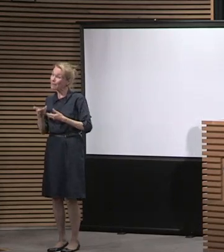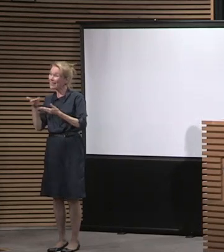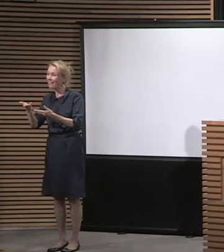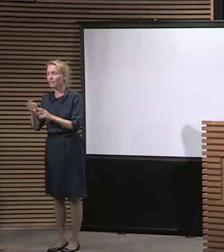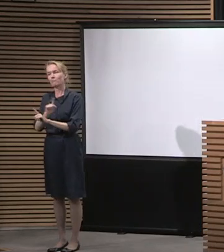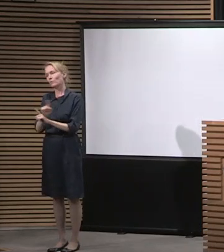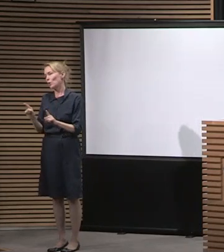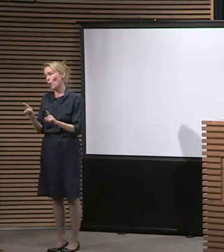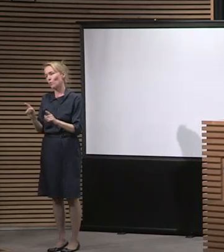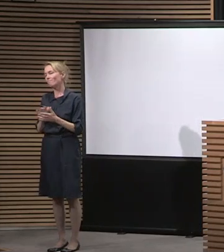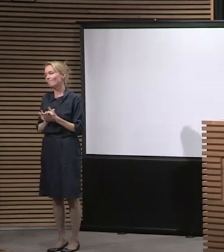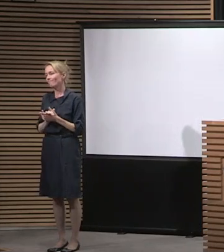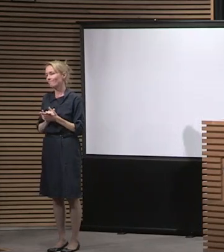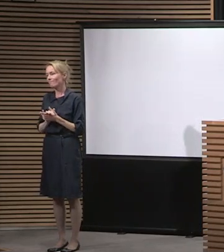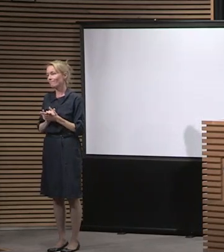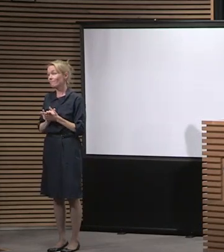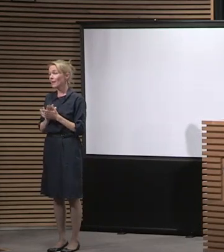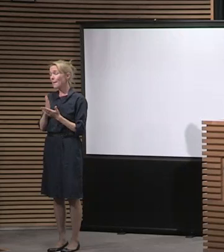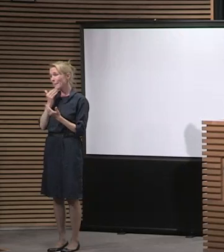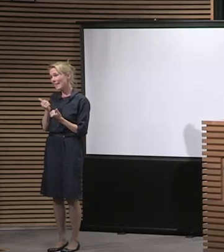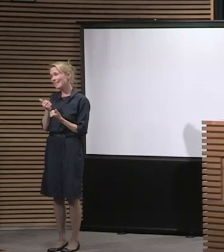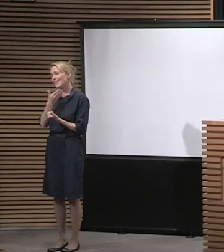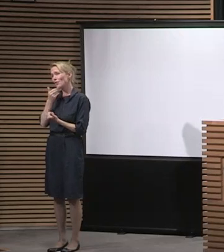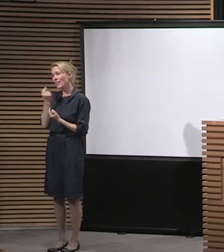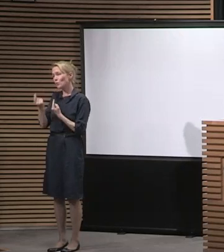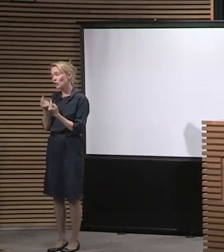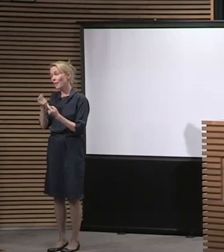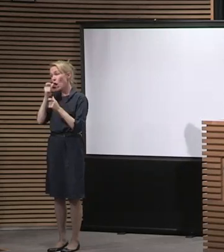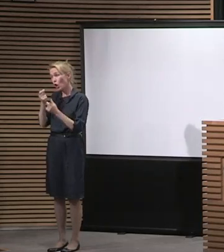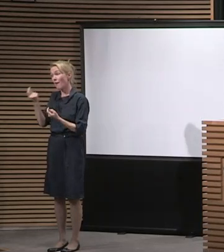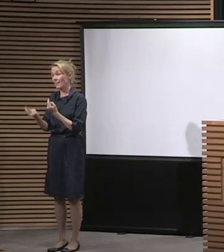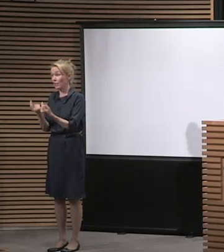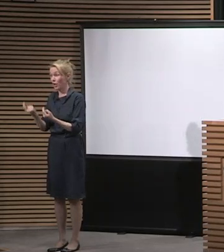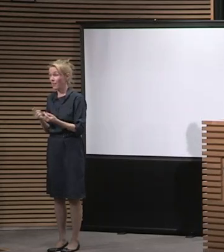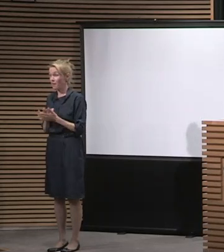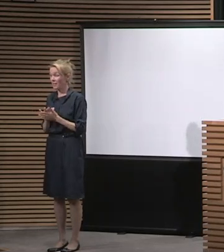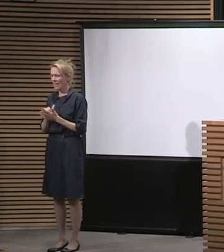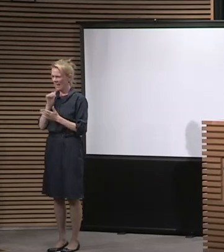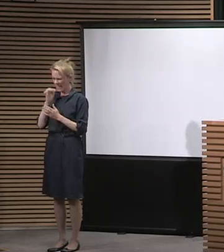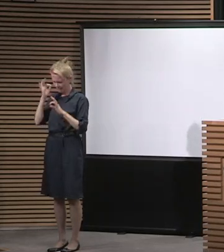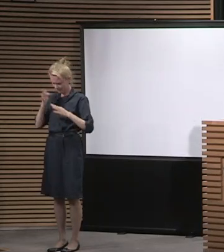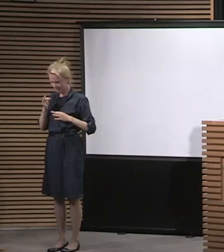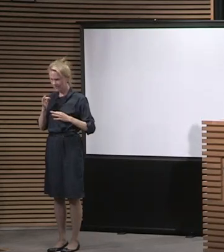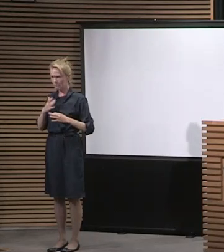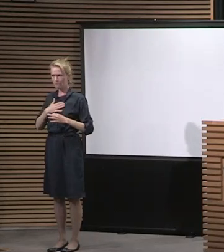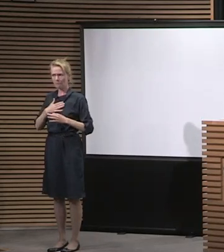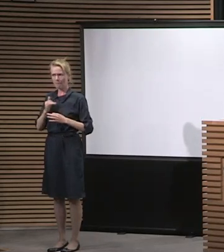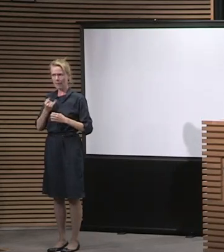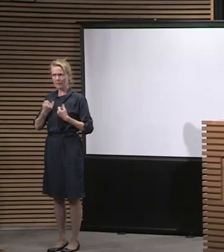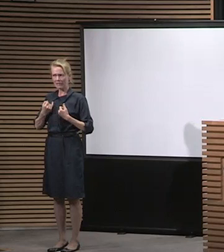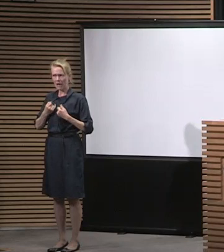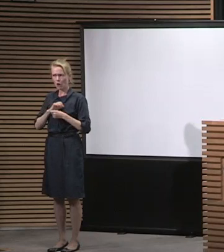Please keep being kind. We're all in this together. People who have or suspect they have COVID-19 need to be treated